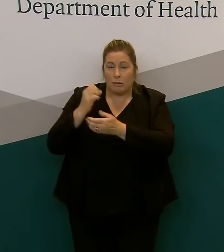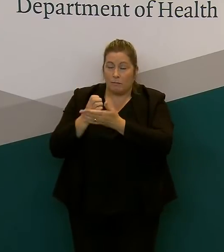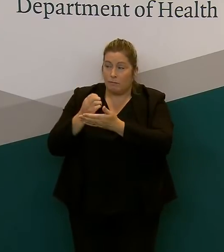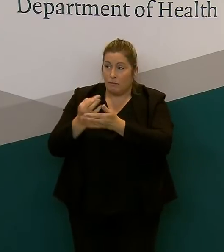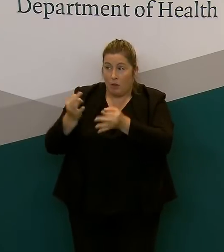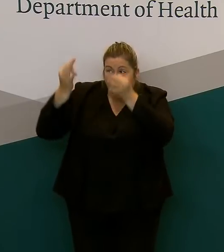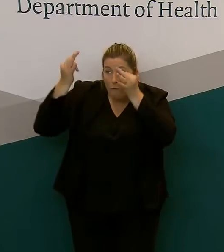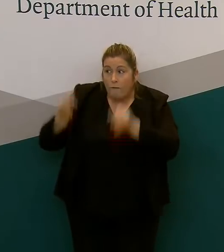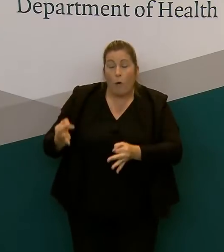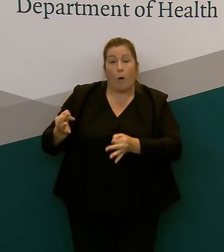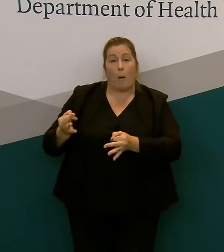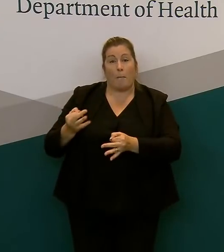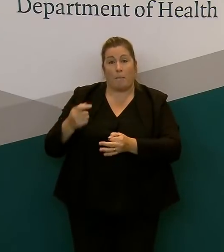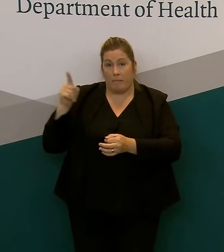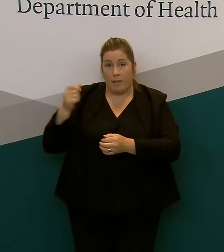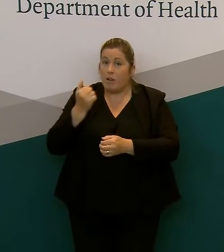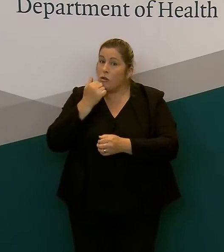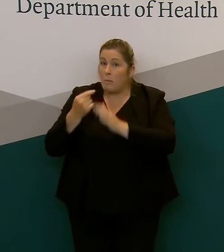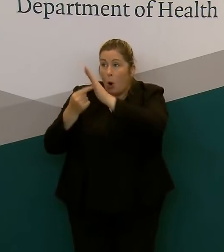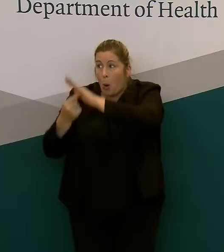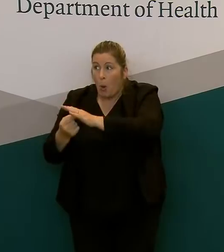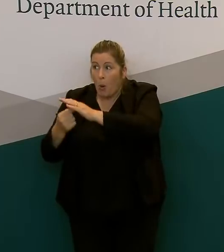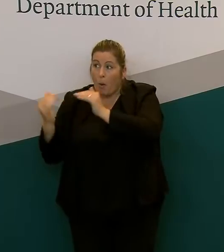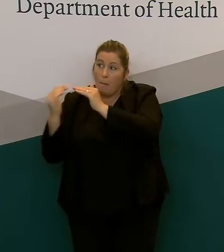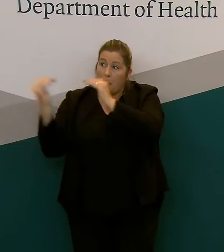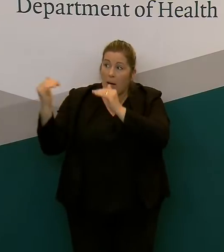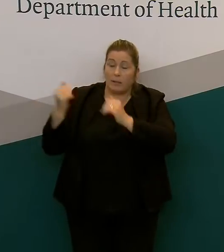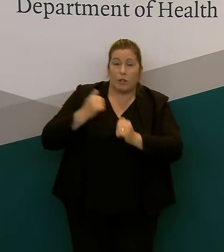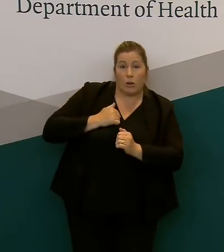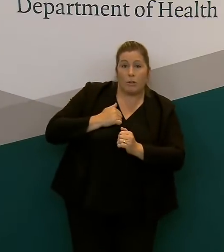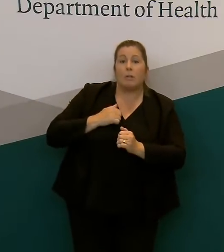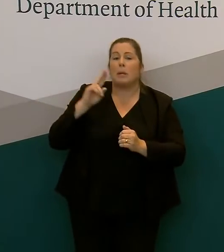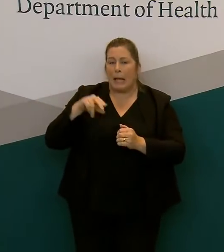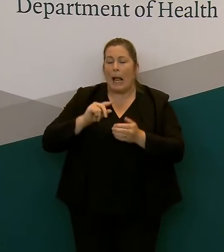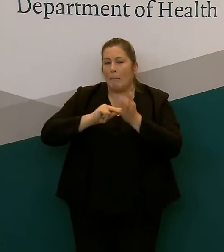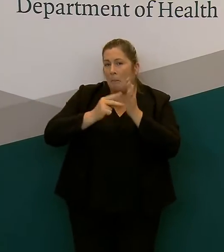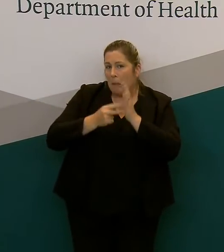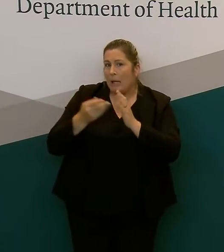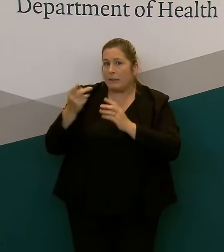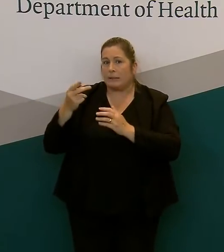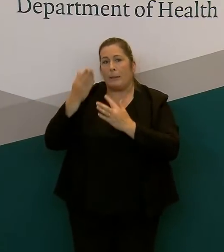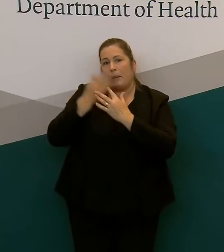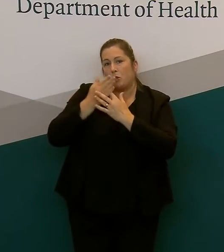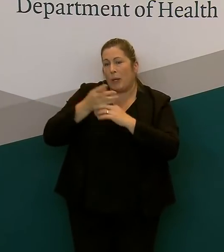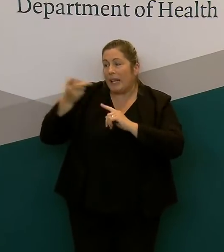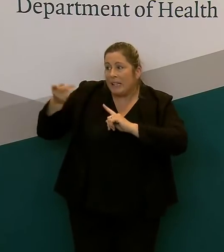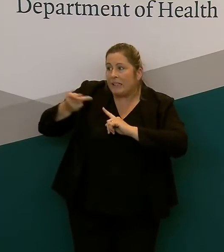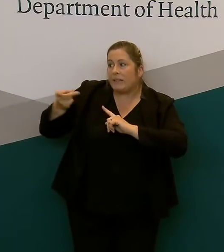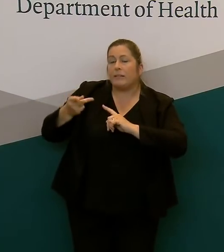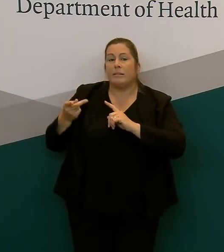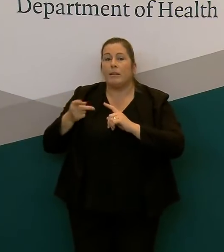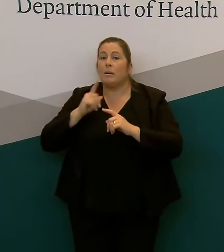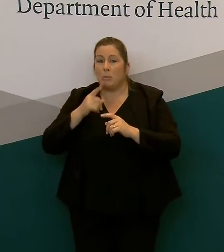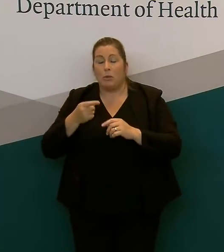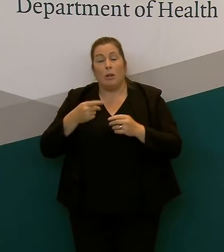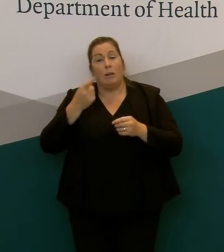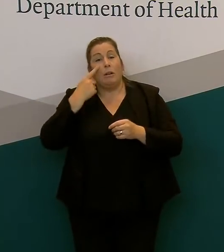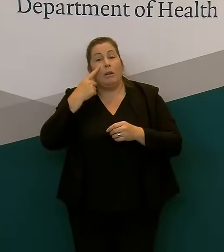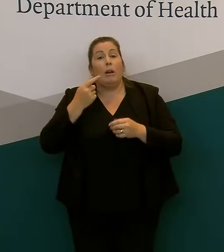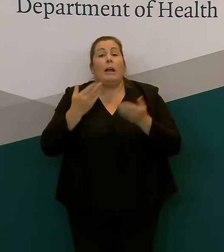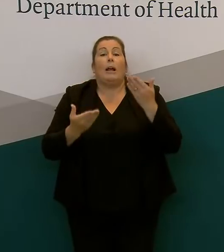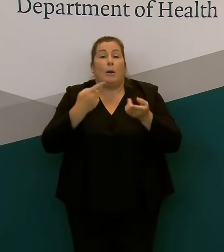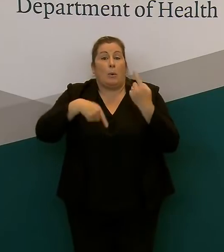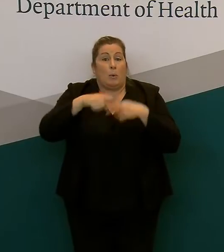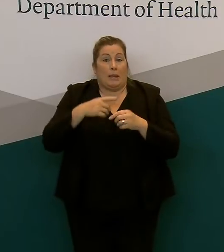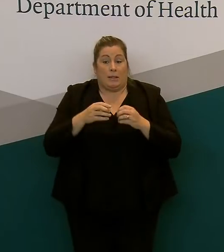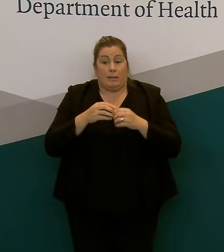And that's the work that we're trying to do at this moment in time, to be able to have arrangements in place. What we want to be able to do, and I mean, if you look at what we've done in terms of easing of